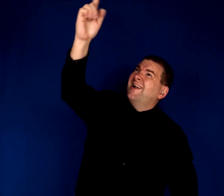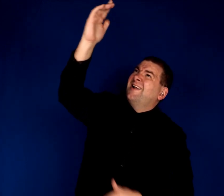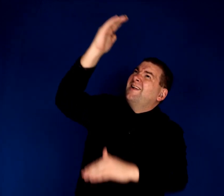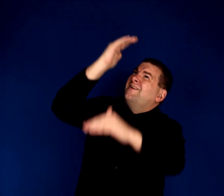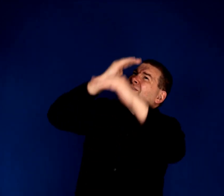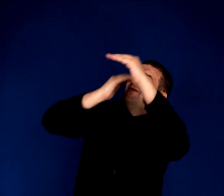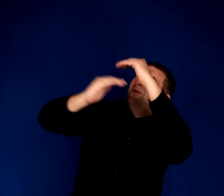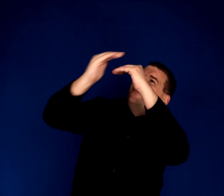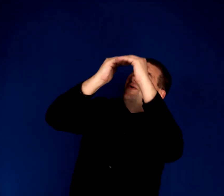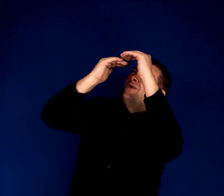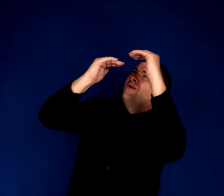We